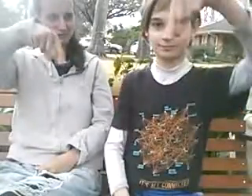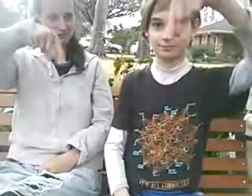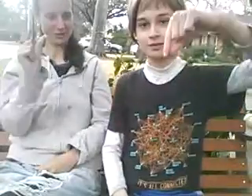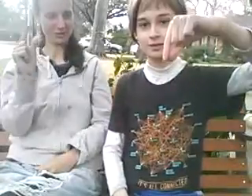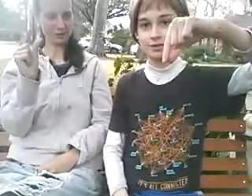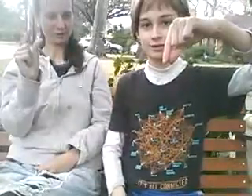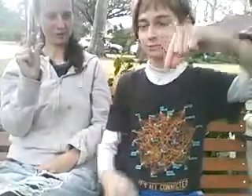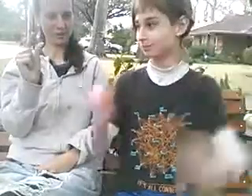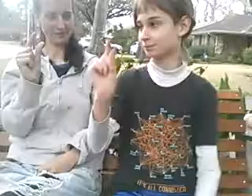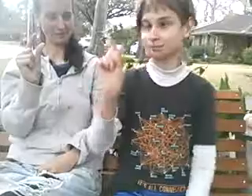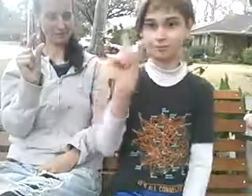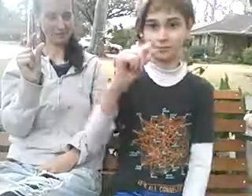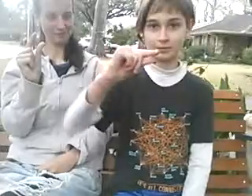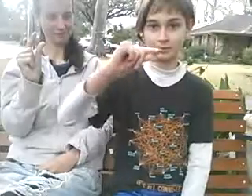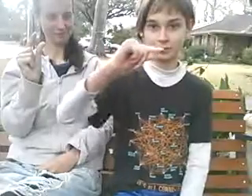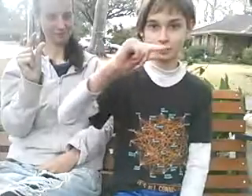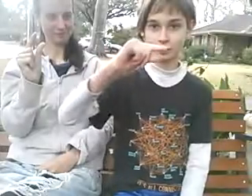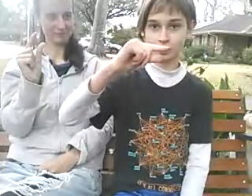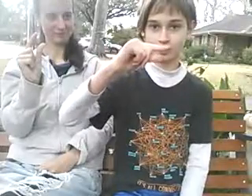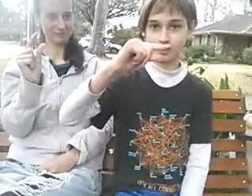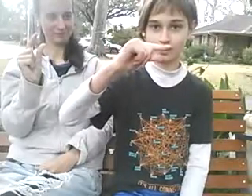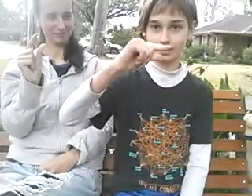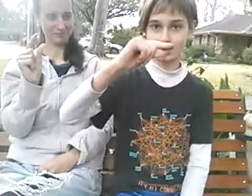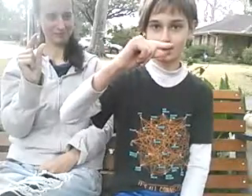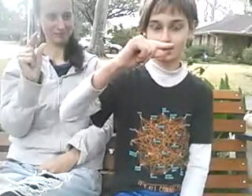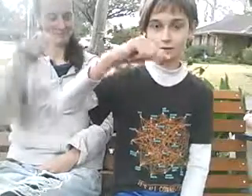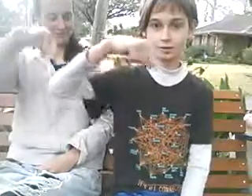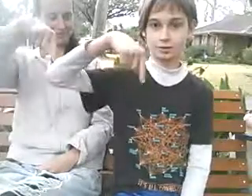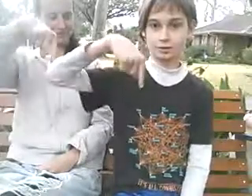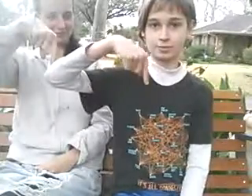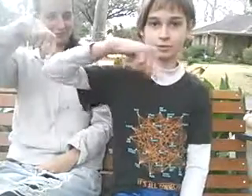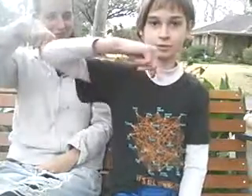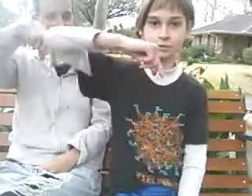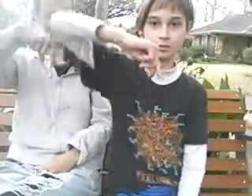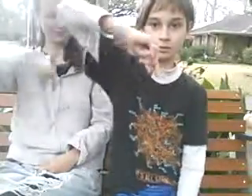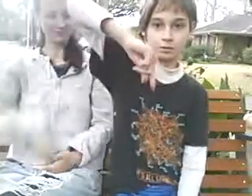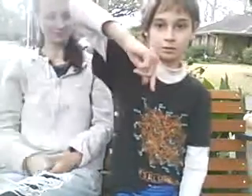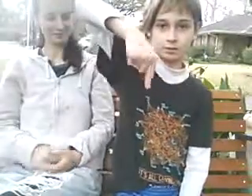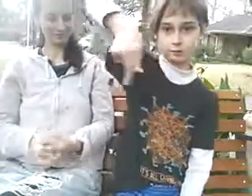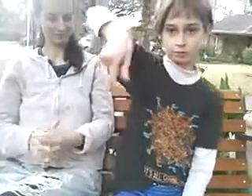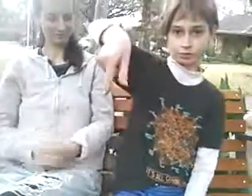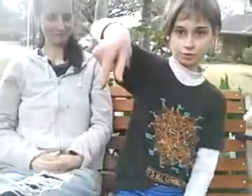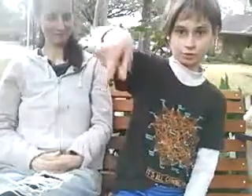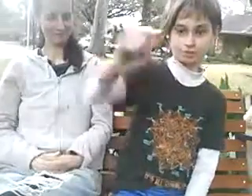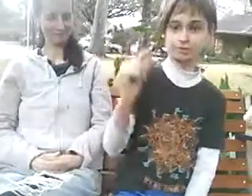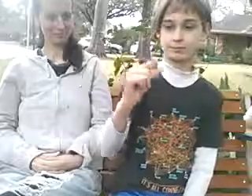Take a Q. Q. A G. This is G sideways. So And flip it upside down. G.